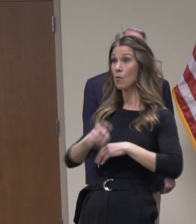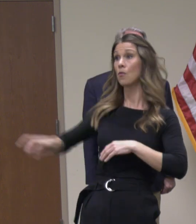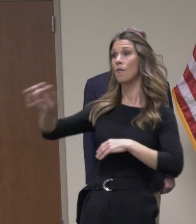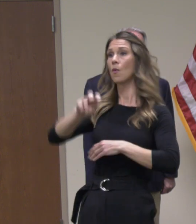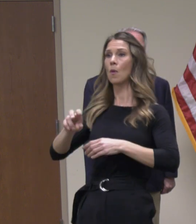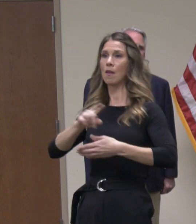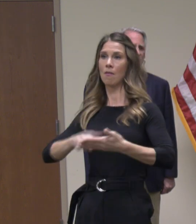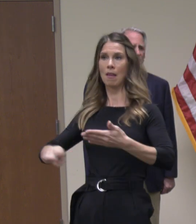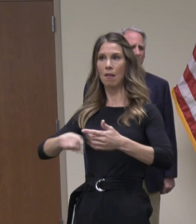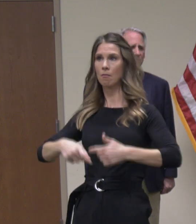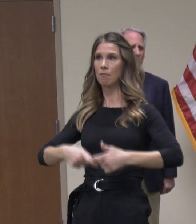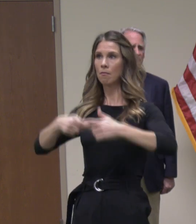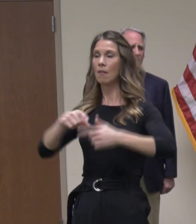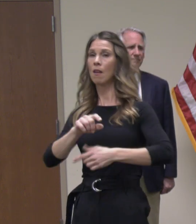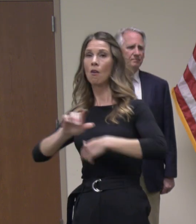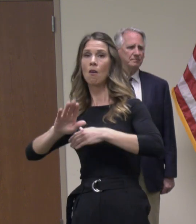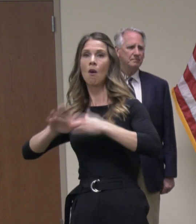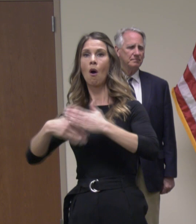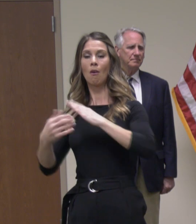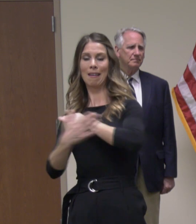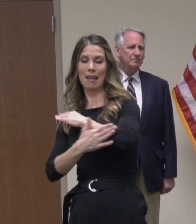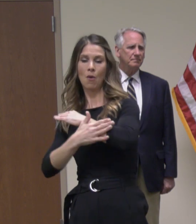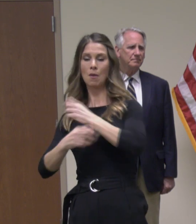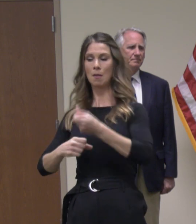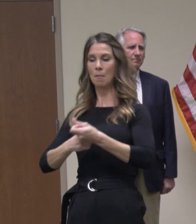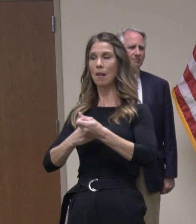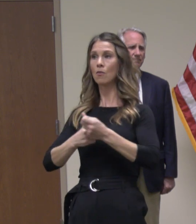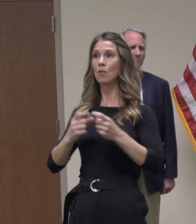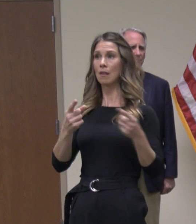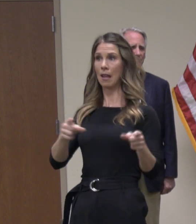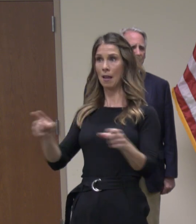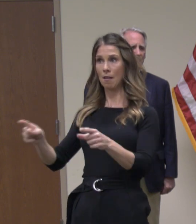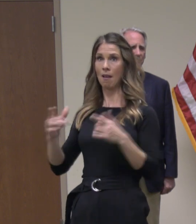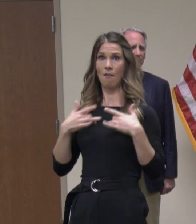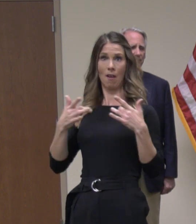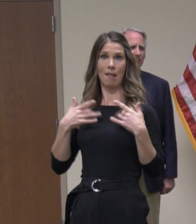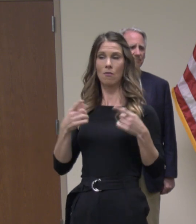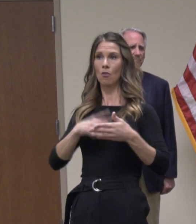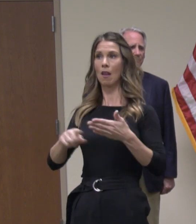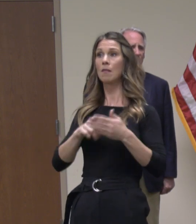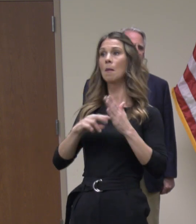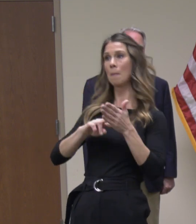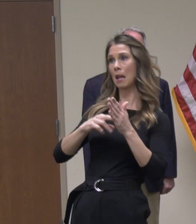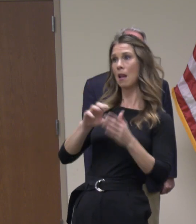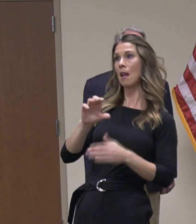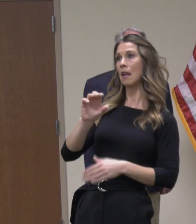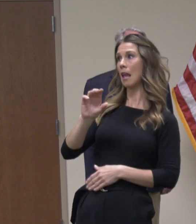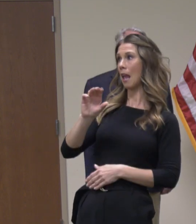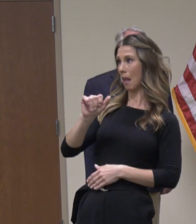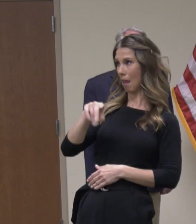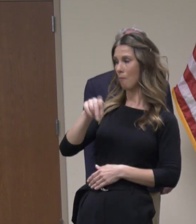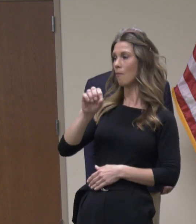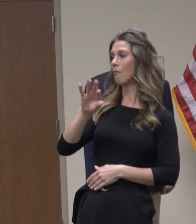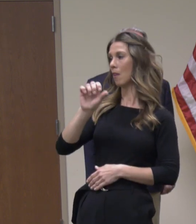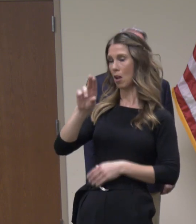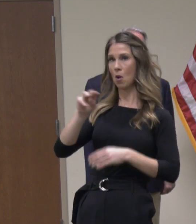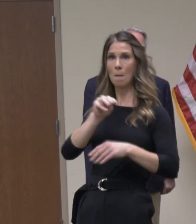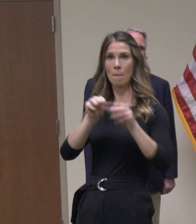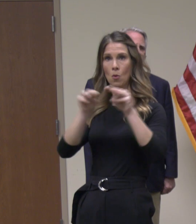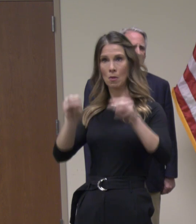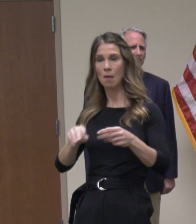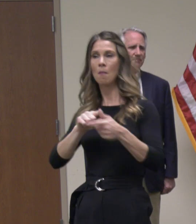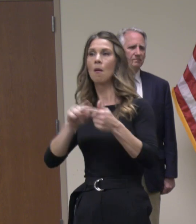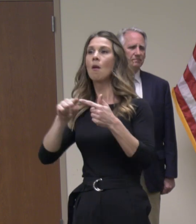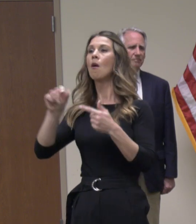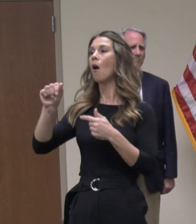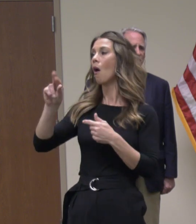notice, and we have canceled all county-sponsored group events and activities. That means Cape Fear Museum, Airlie Gardens, the Arboretum,